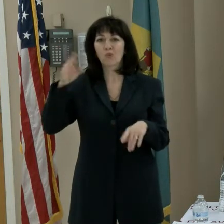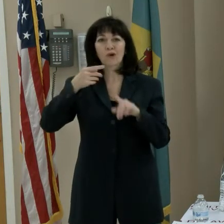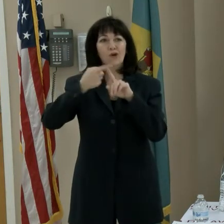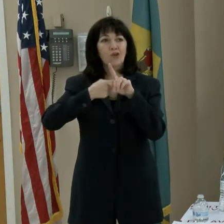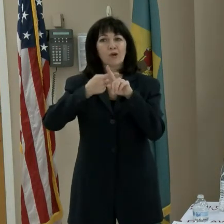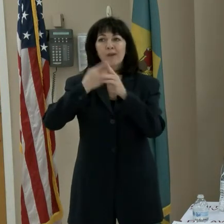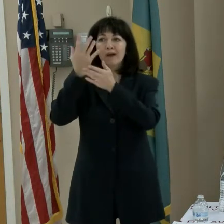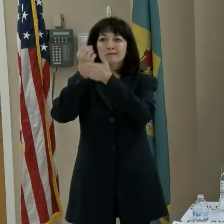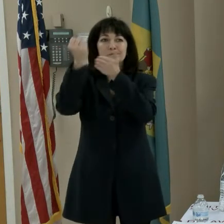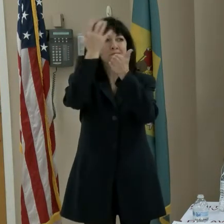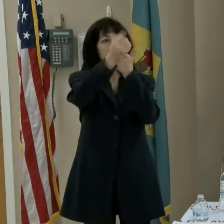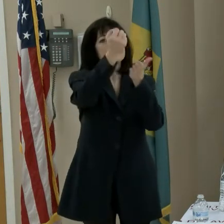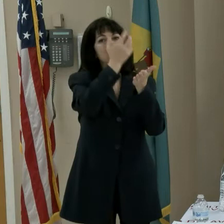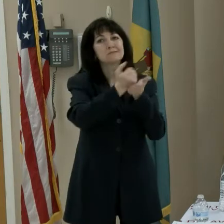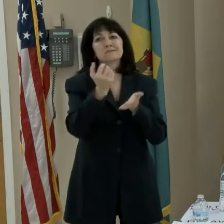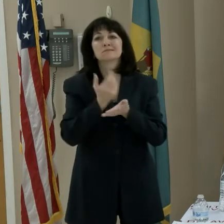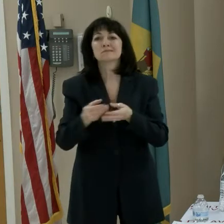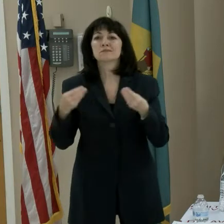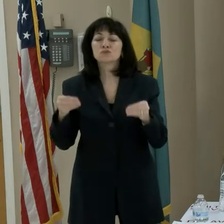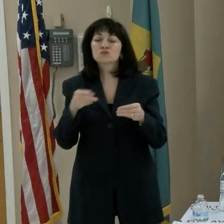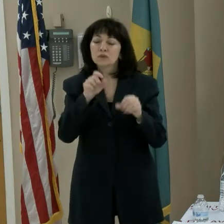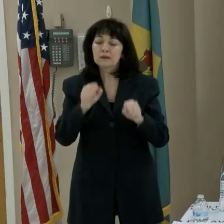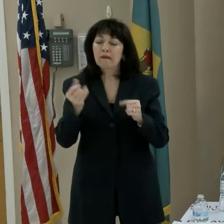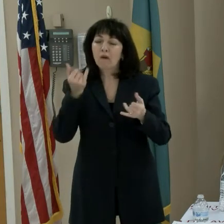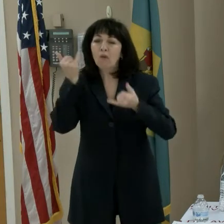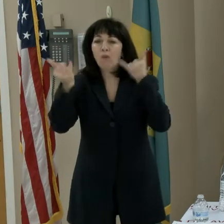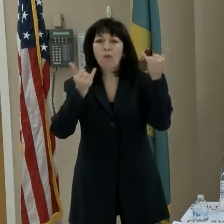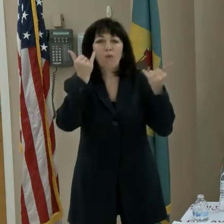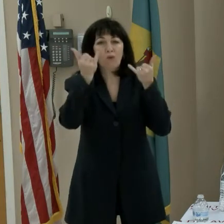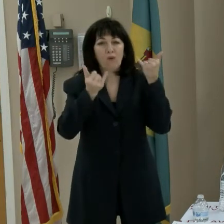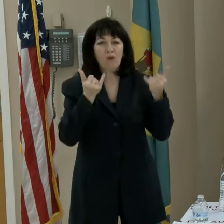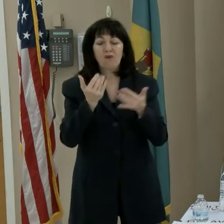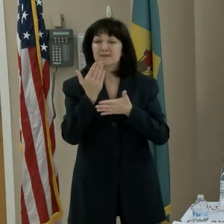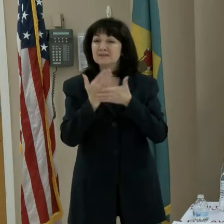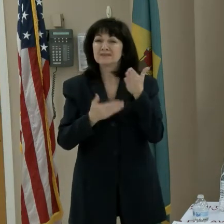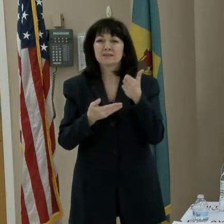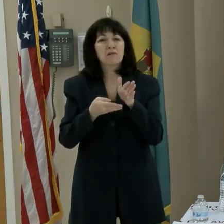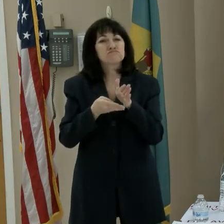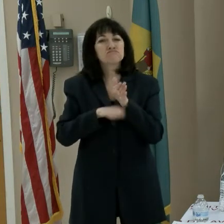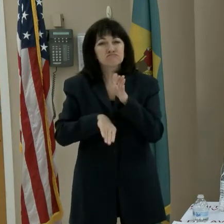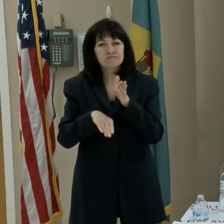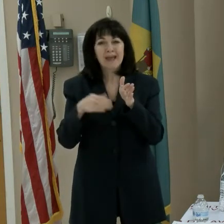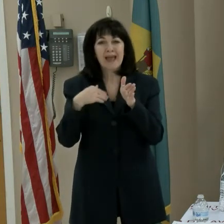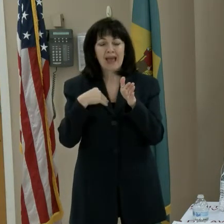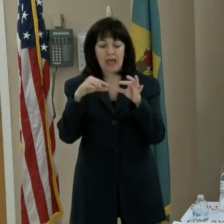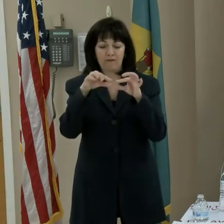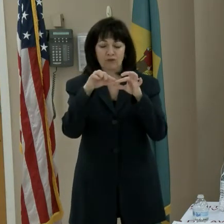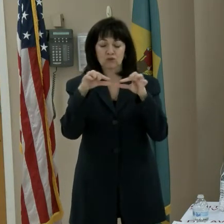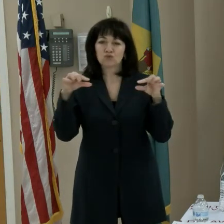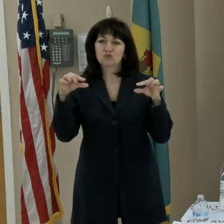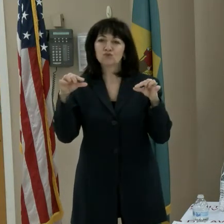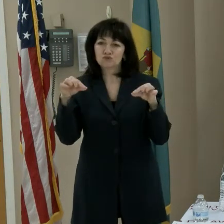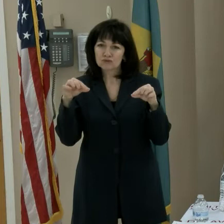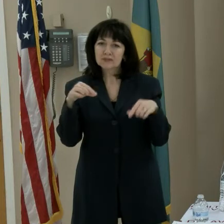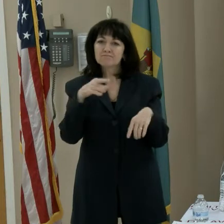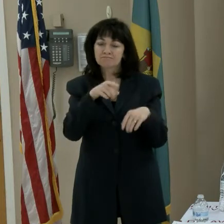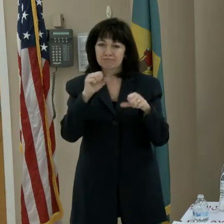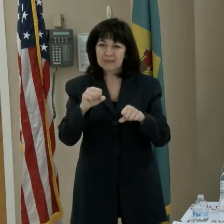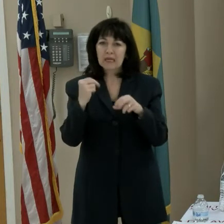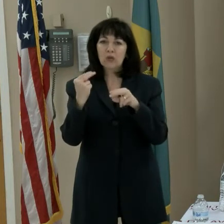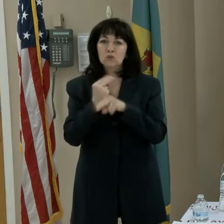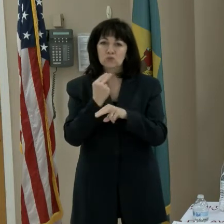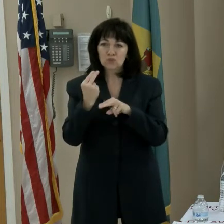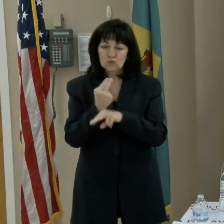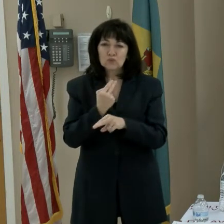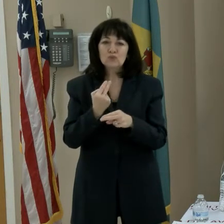Continue to make phone calls and check around. There are also inexpensive kinds of strips that are out there that are being produced